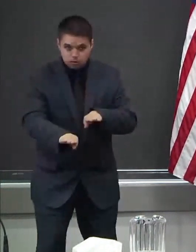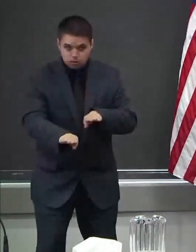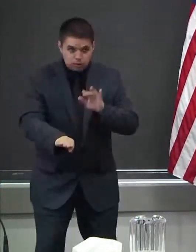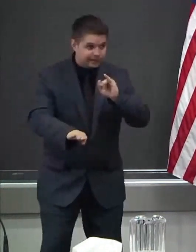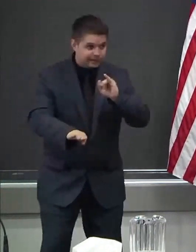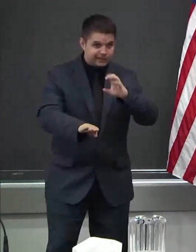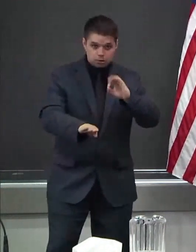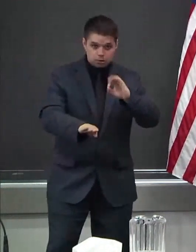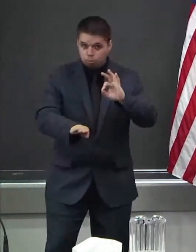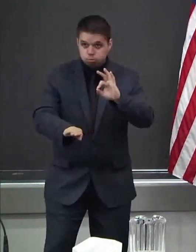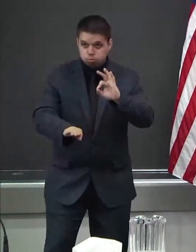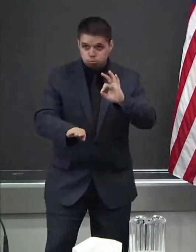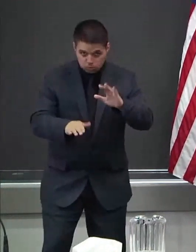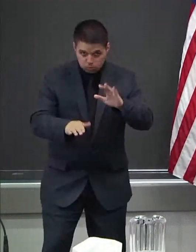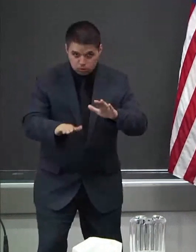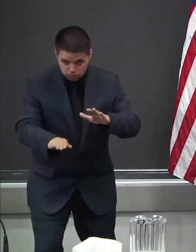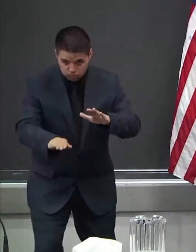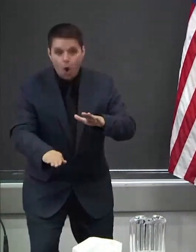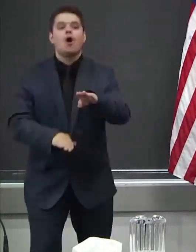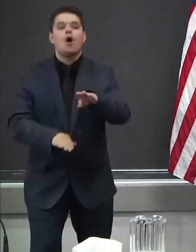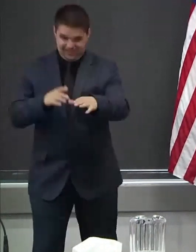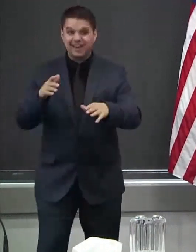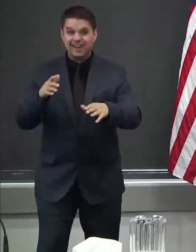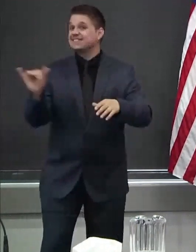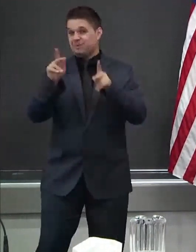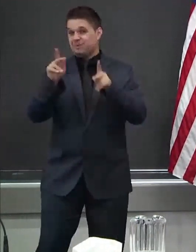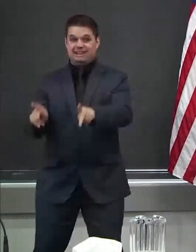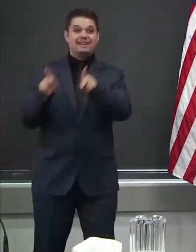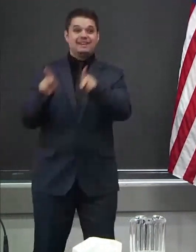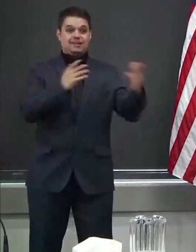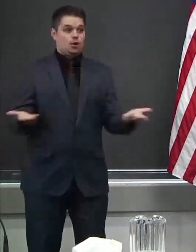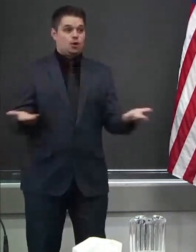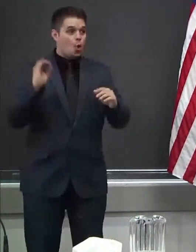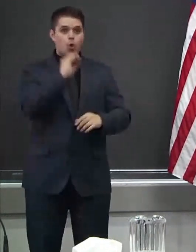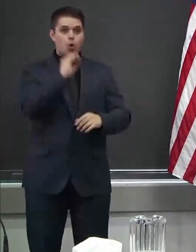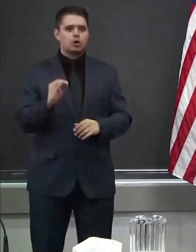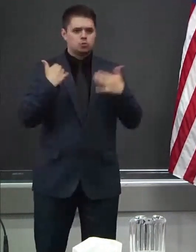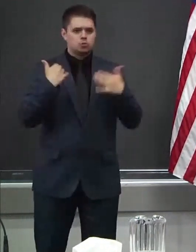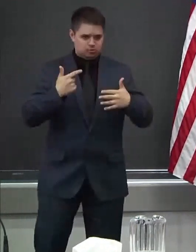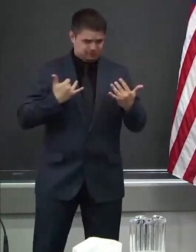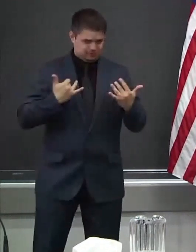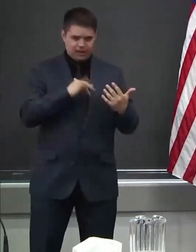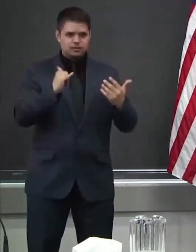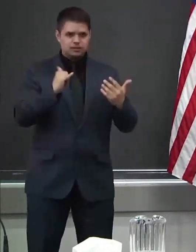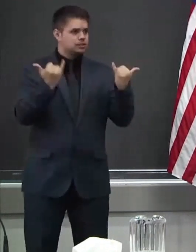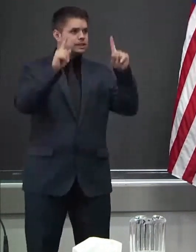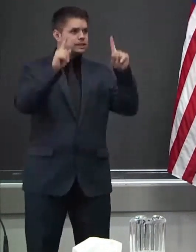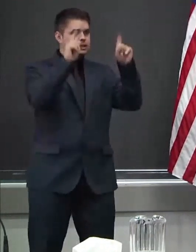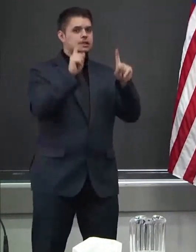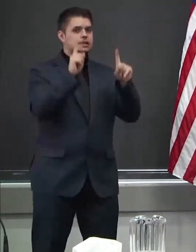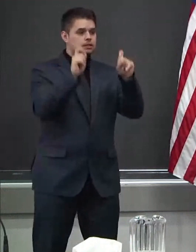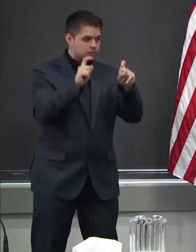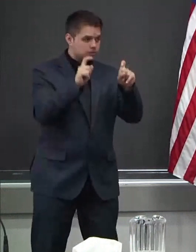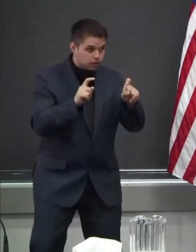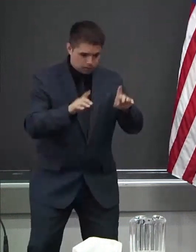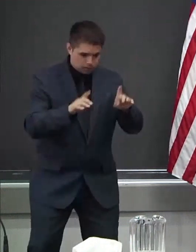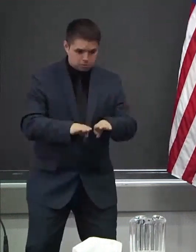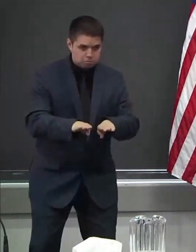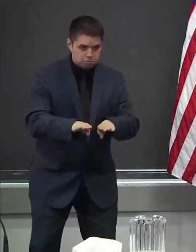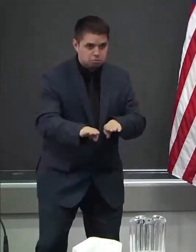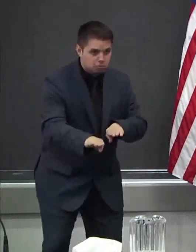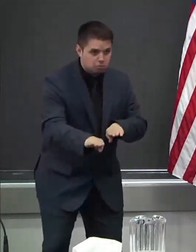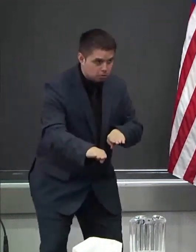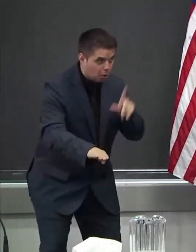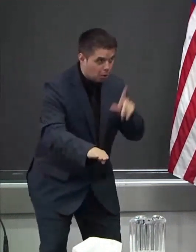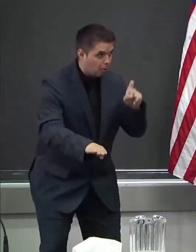Oregon now, moving together, testing the ice each time as we take a step forward,